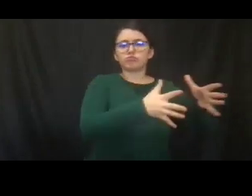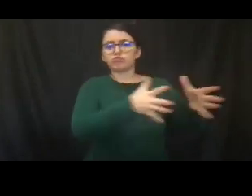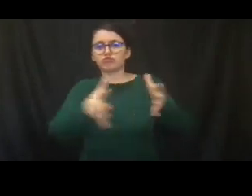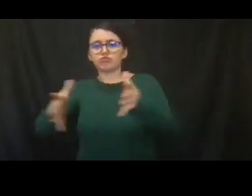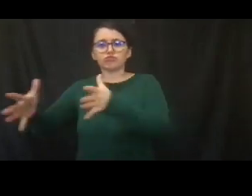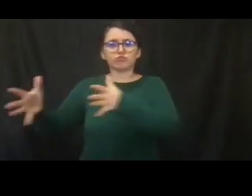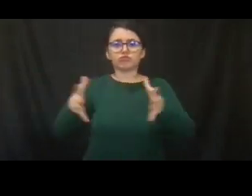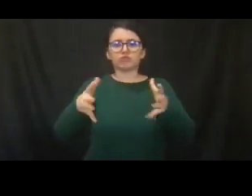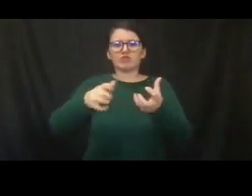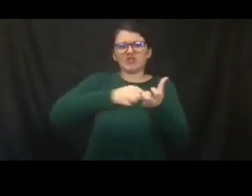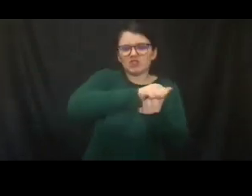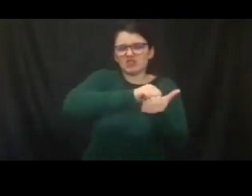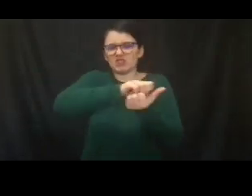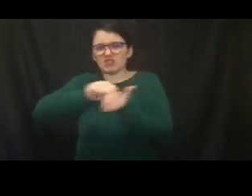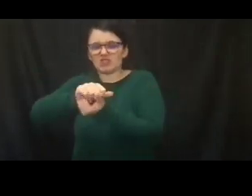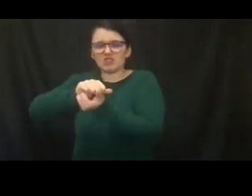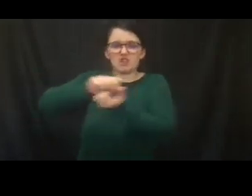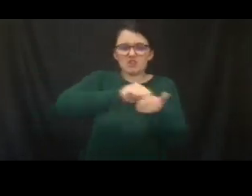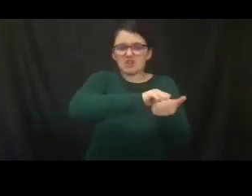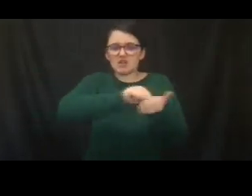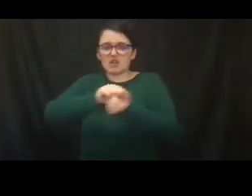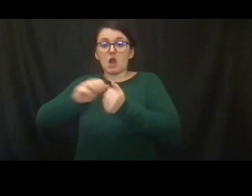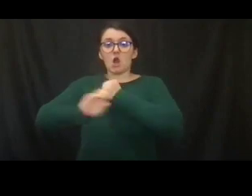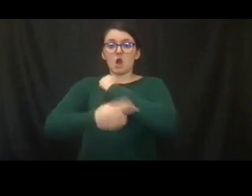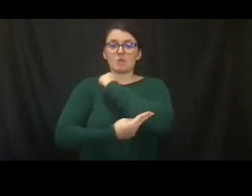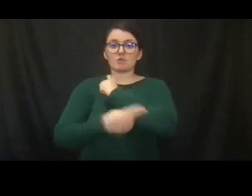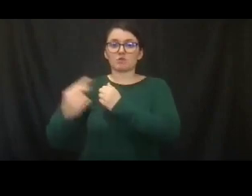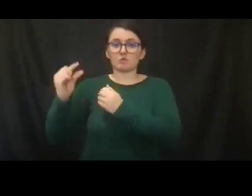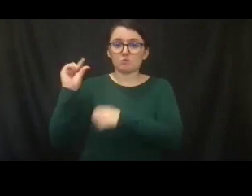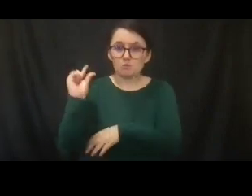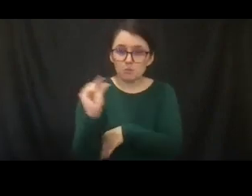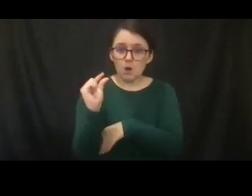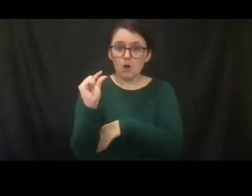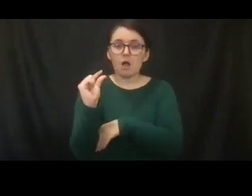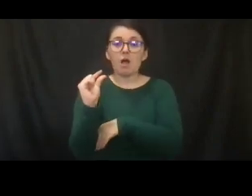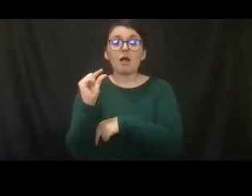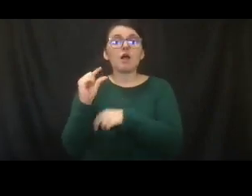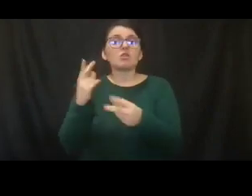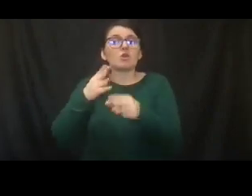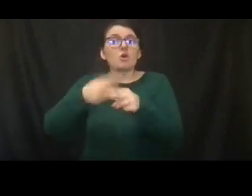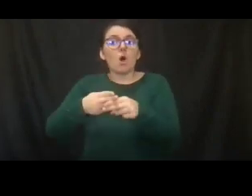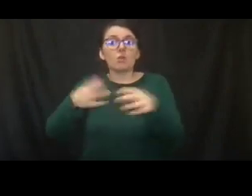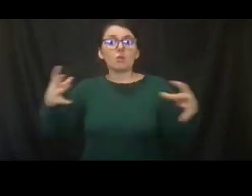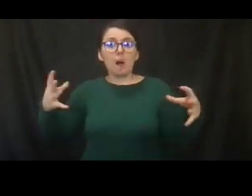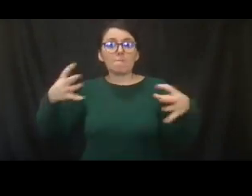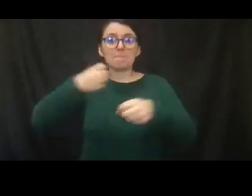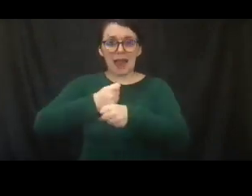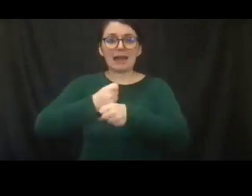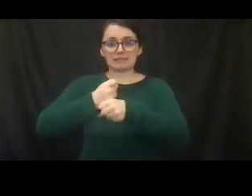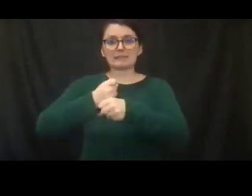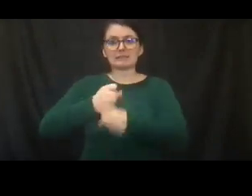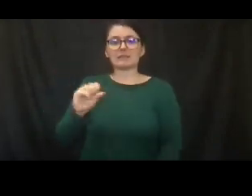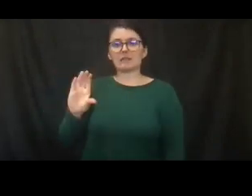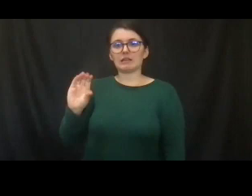up all that garbage into smaller pieces. It's doing a compaction, and that will help us